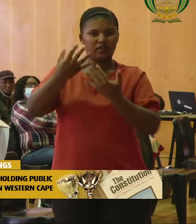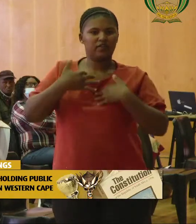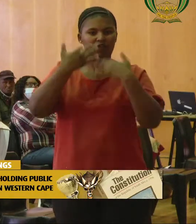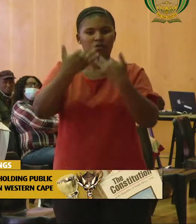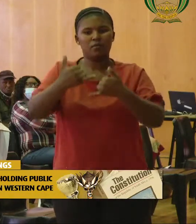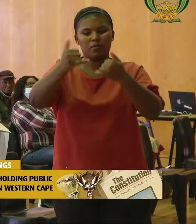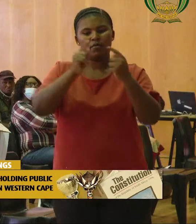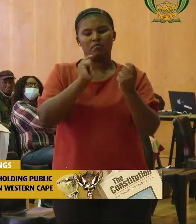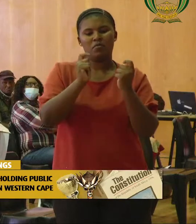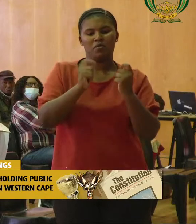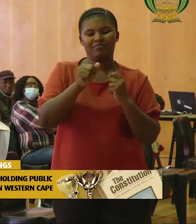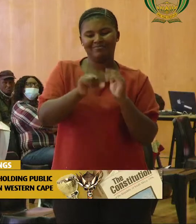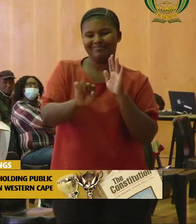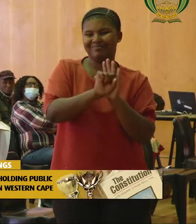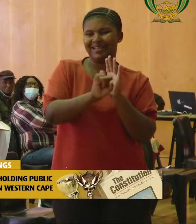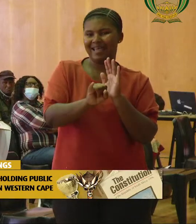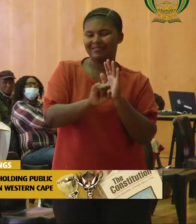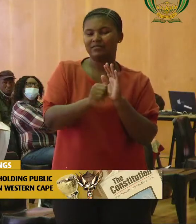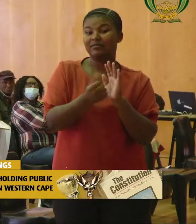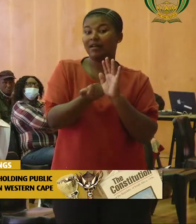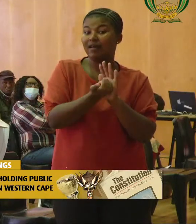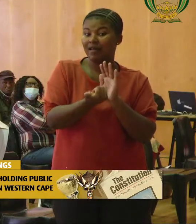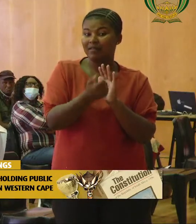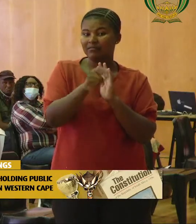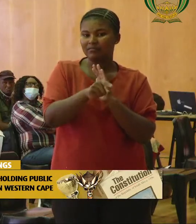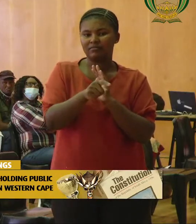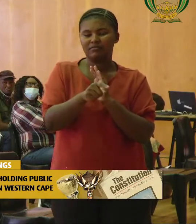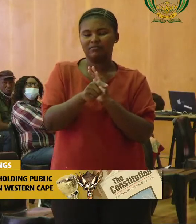amend this Act. And we are only at this